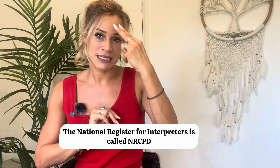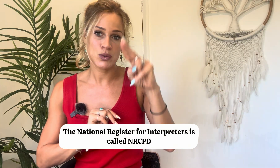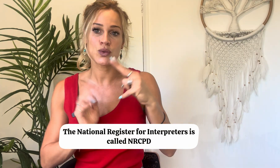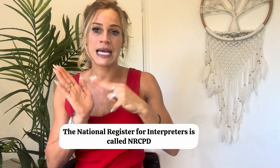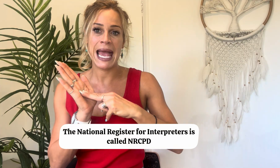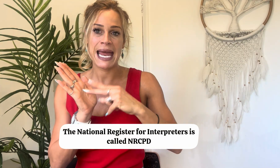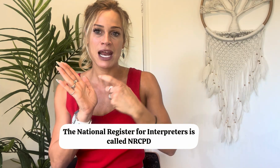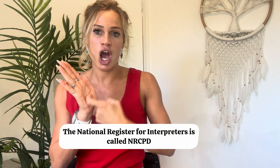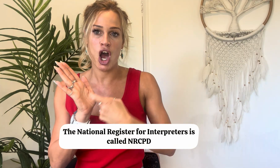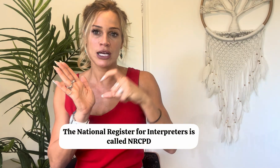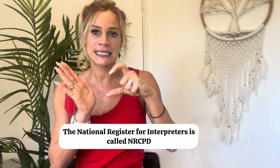called